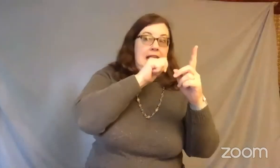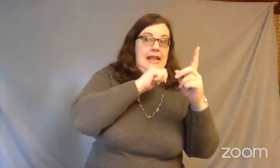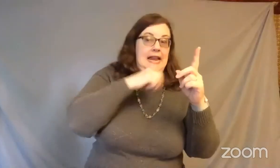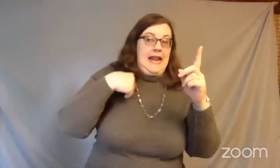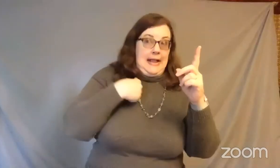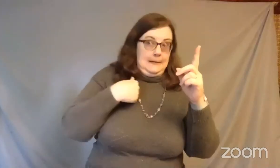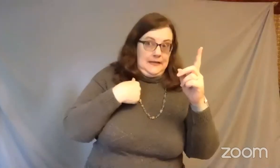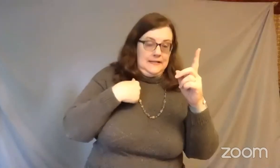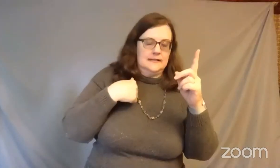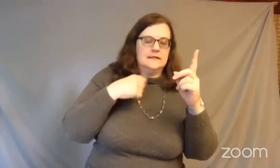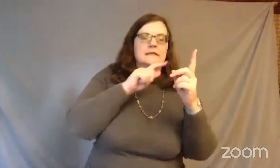you will see